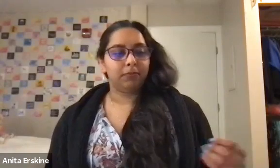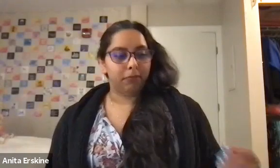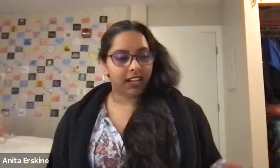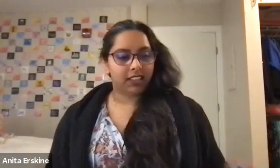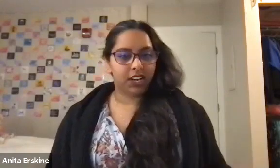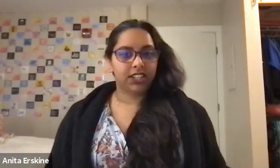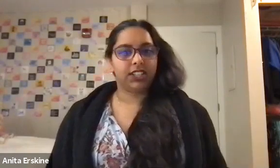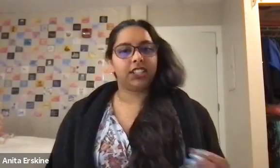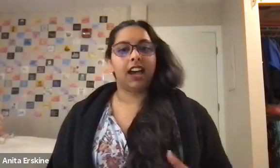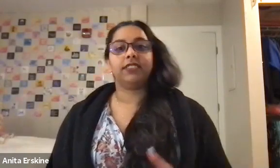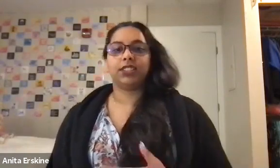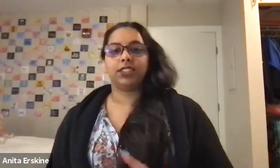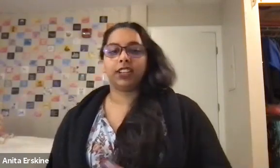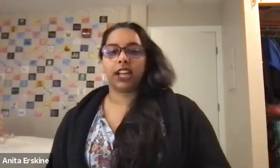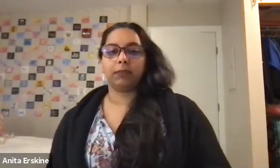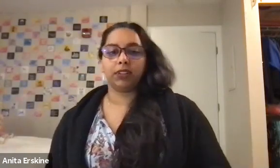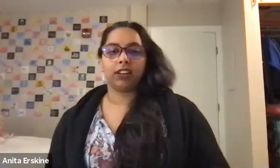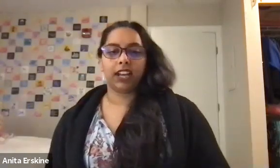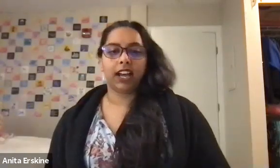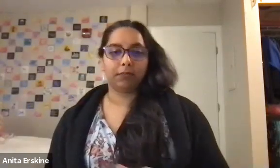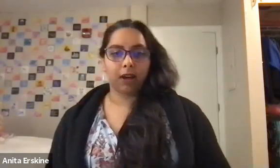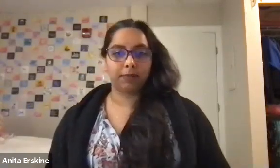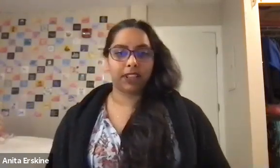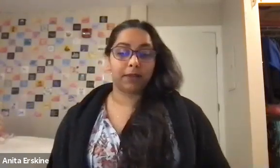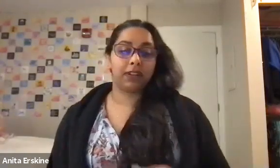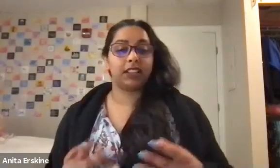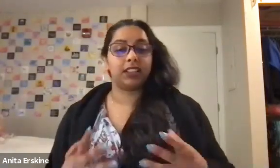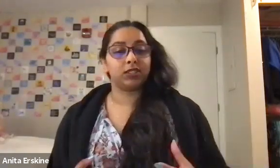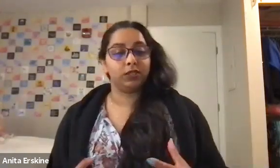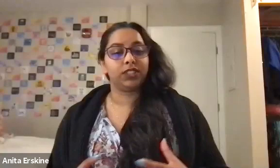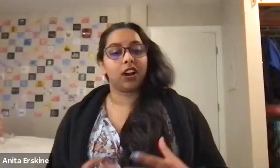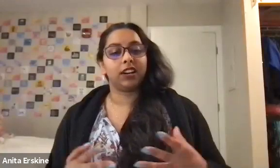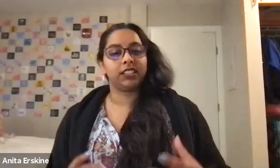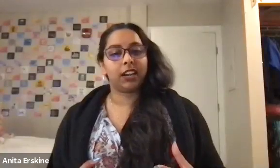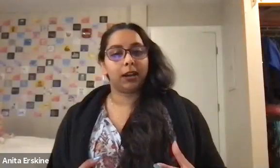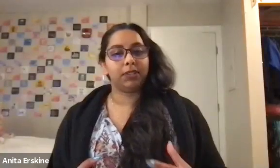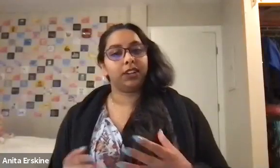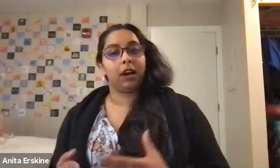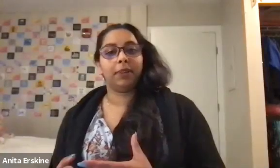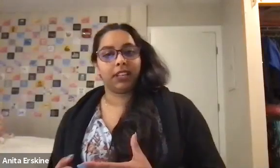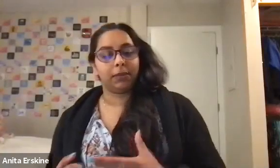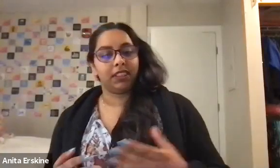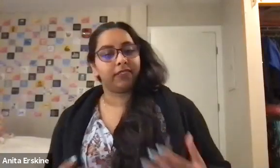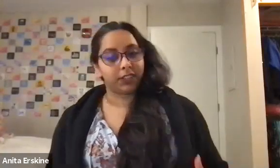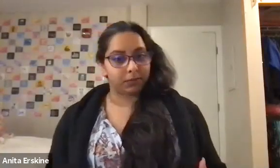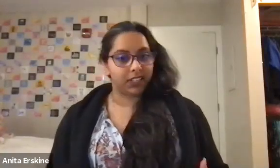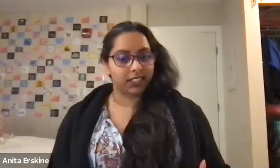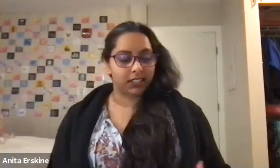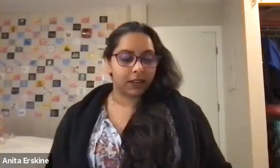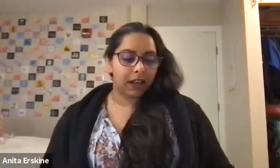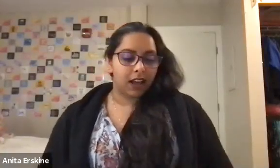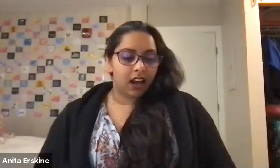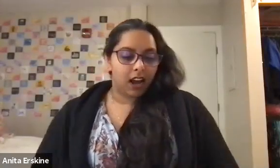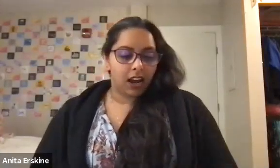have to make the changes after a student came along that had a problem with it, but that the school was already set up to accommodate them in the first